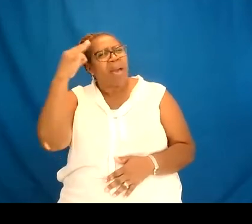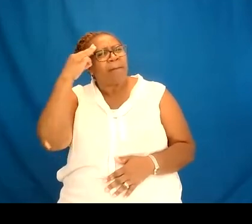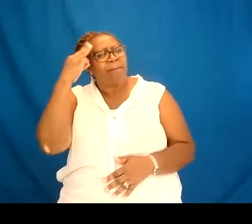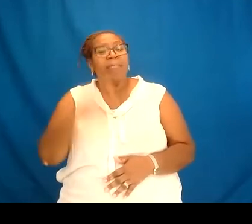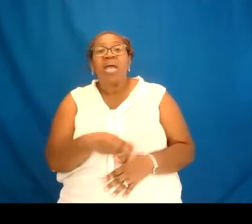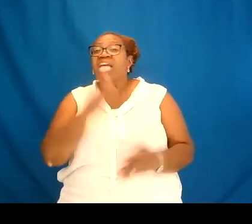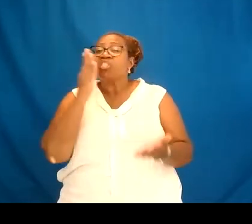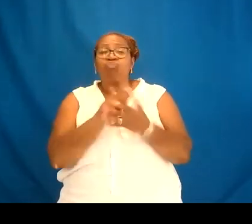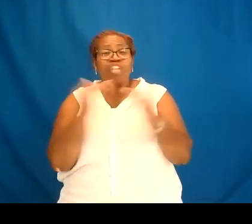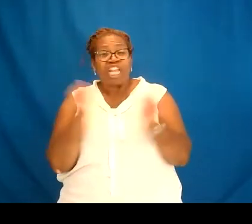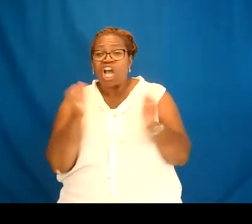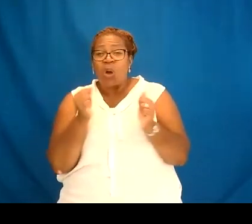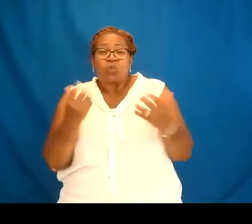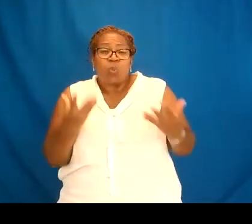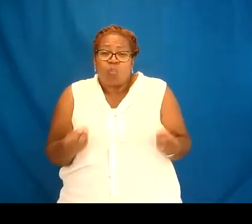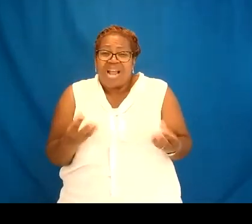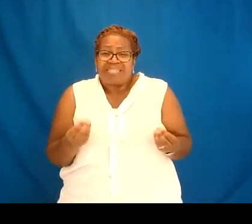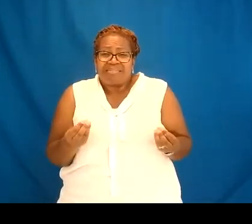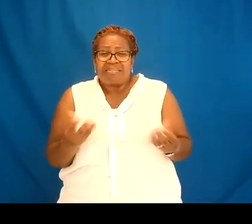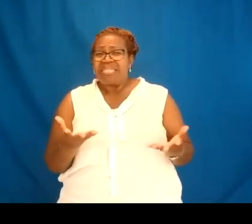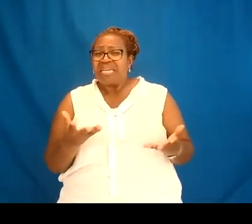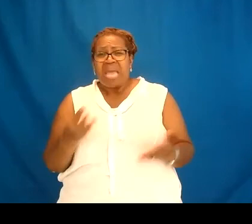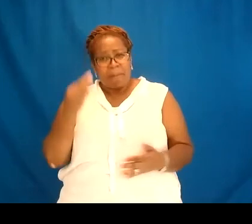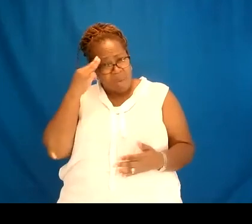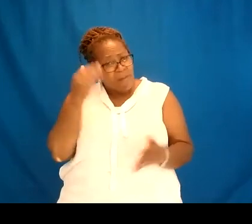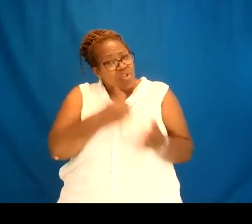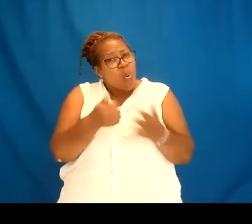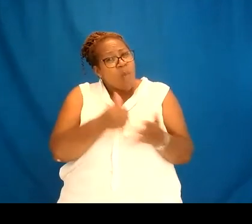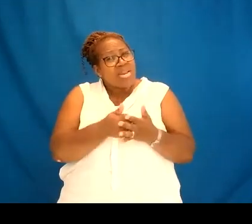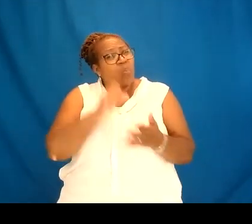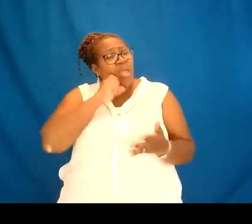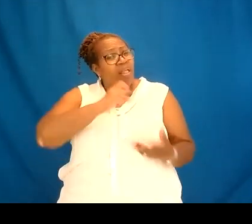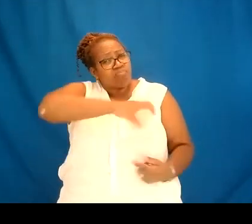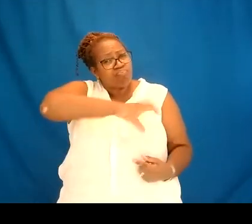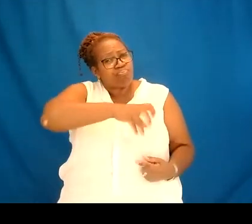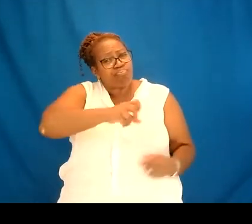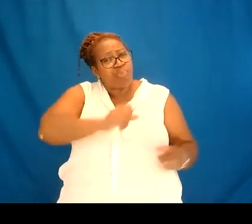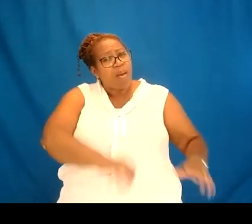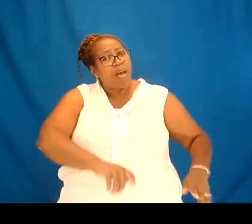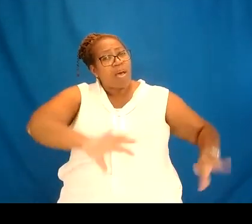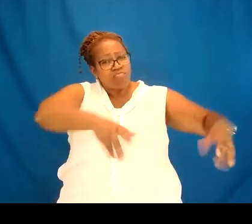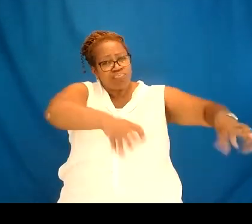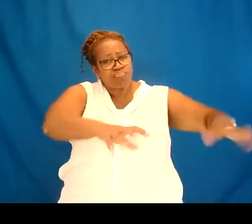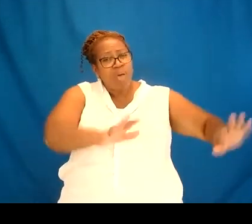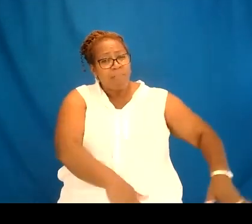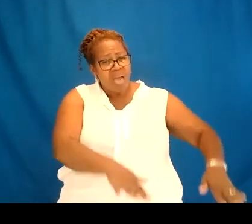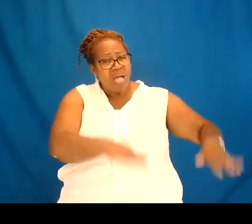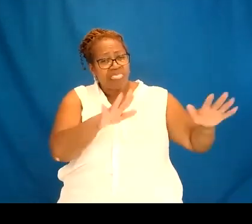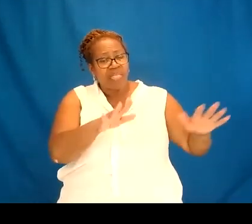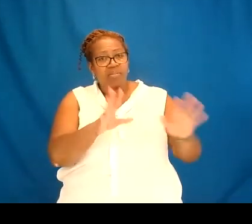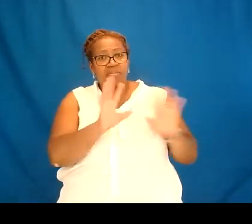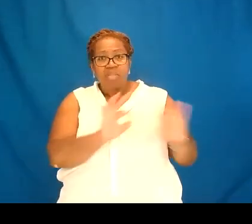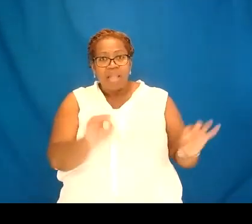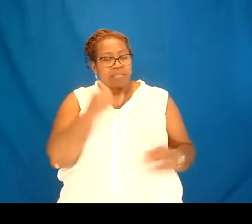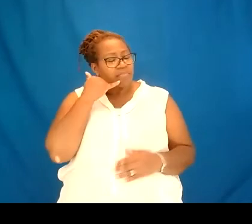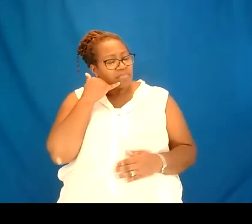It's really cold and wet, and Mom normally runs me a bath. Silence. And then